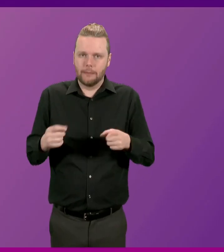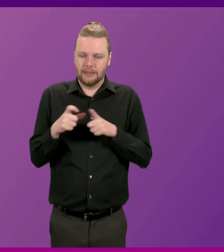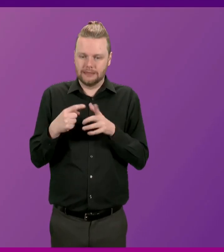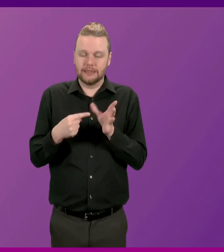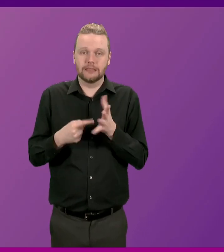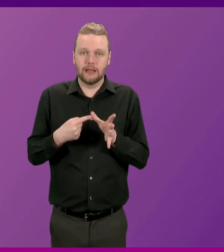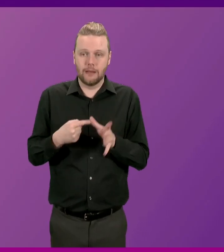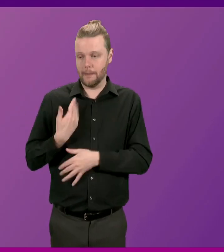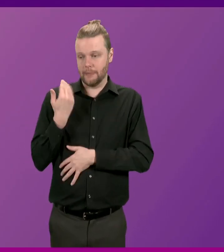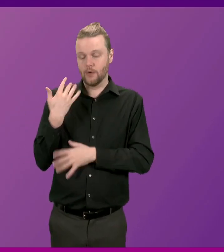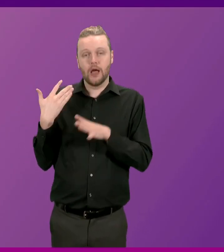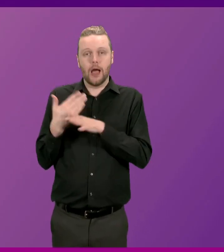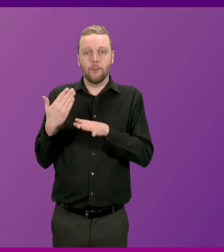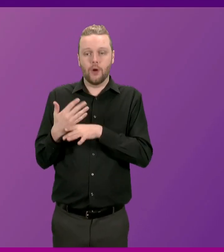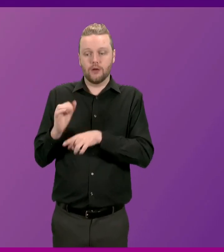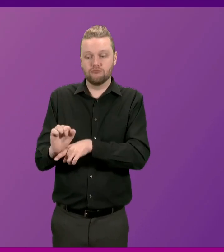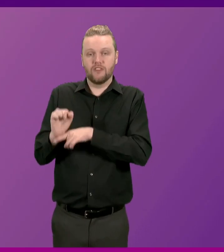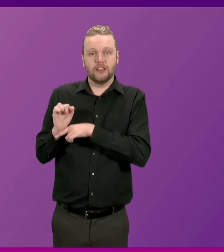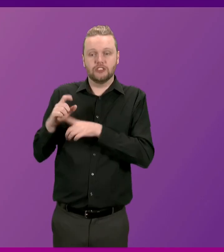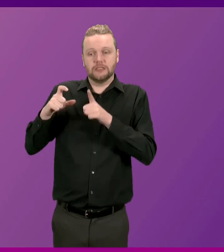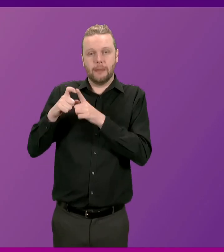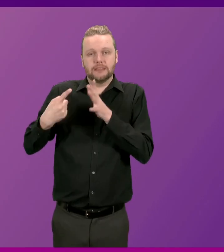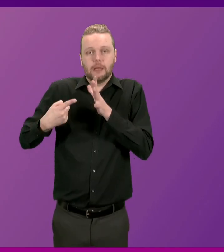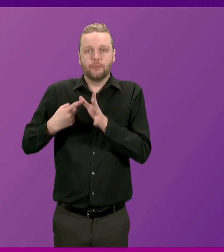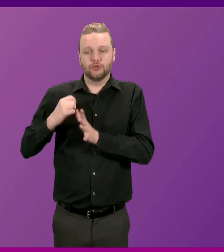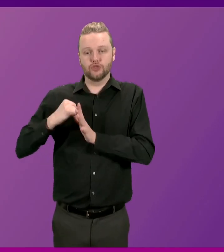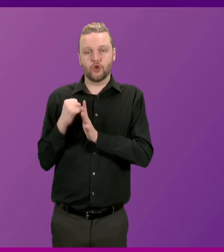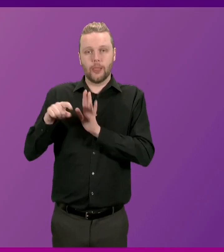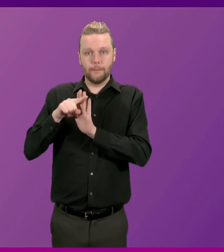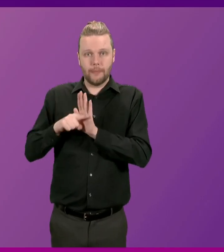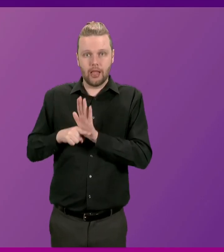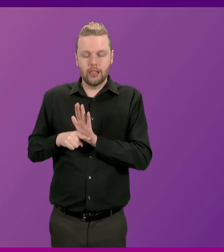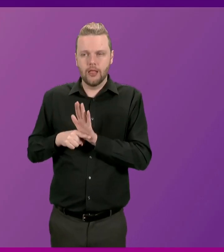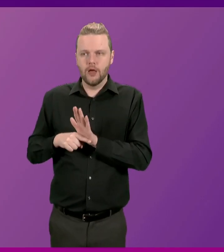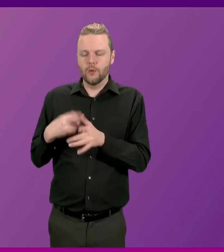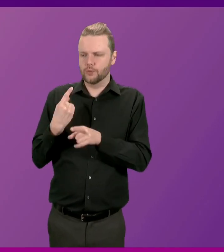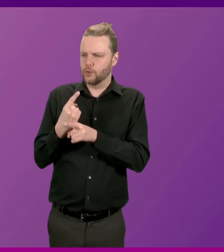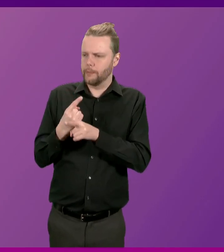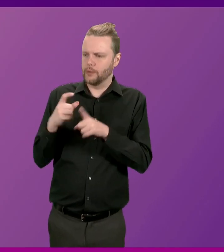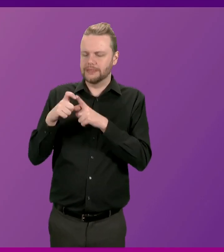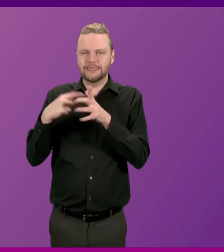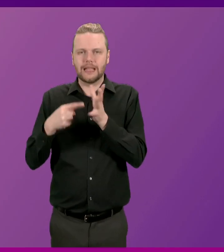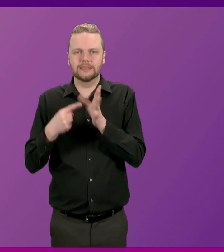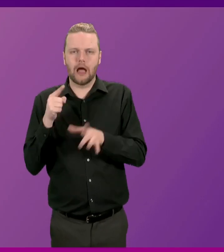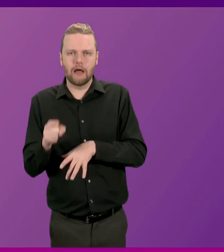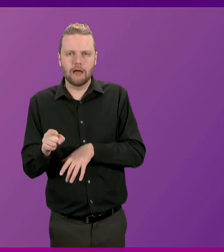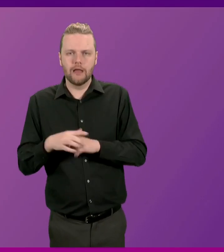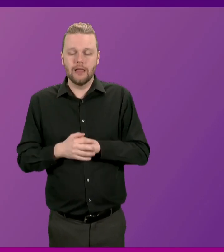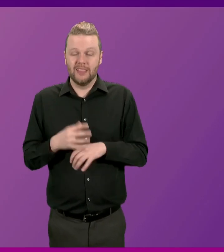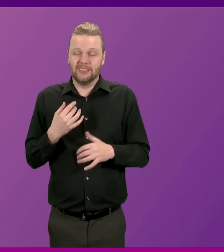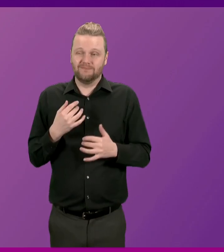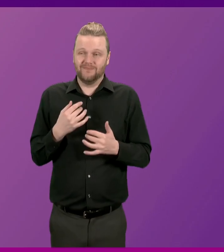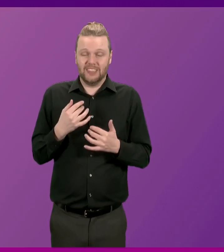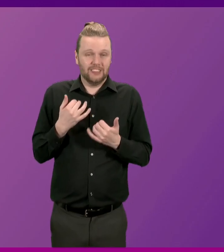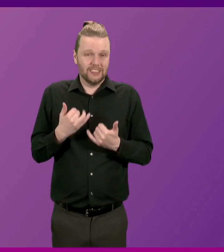working on my Prevention of Domestic Abuse Scotland bill, there was an area on data, and right now,